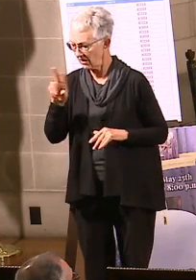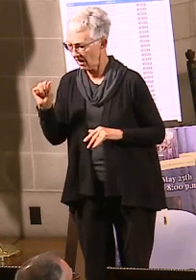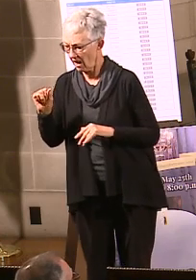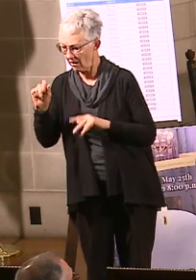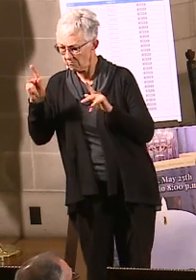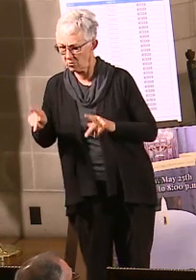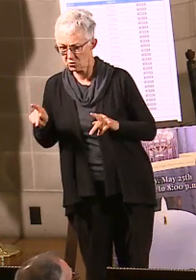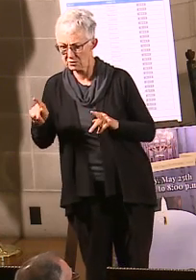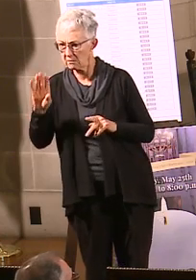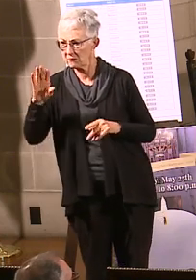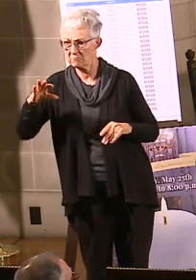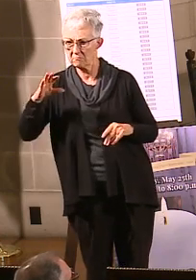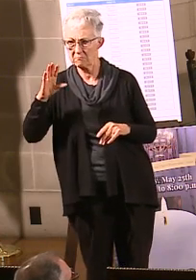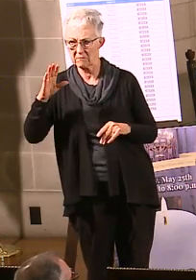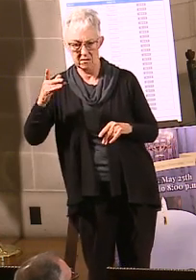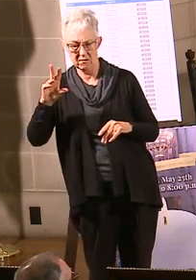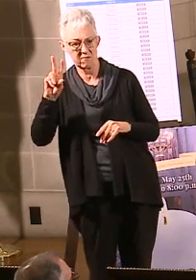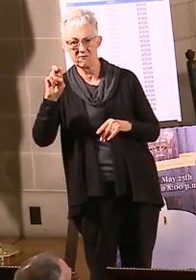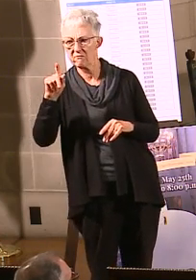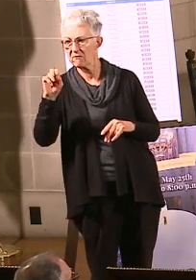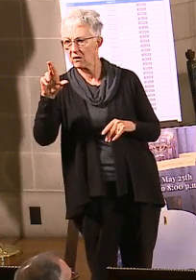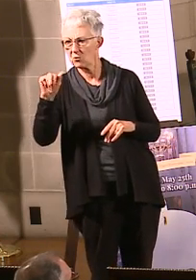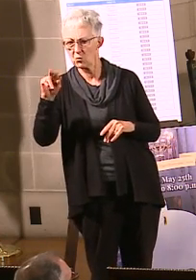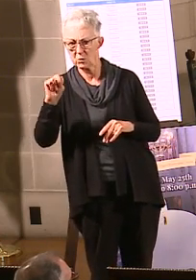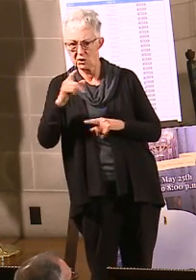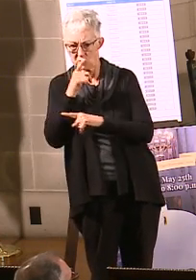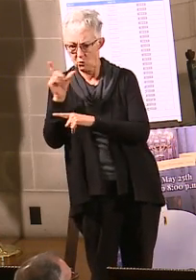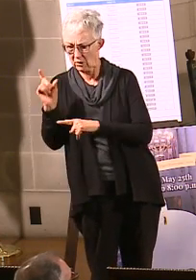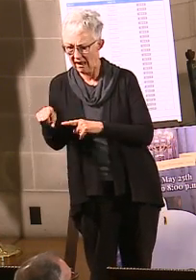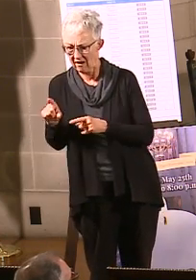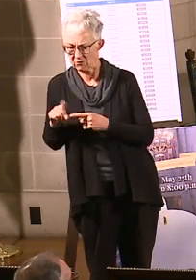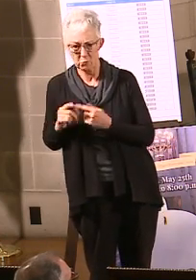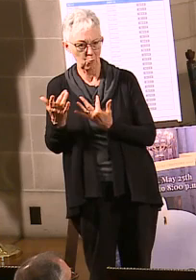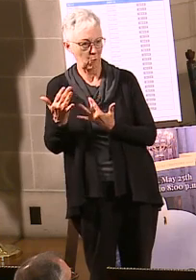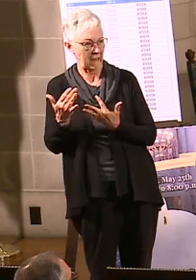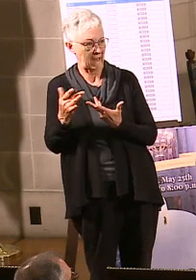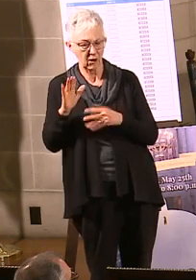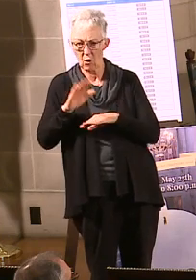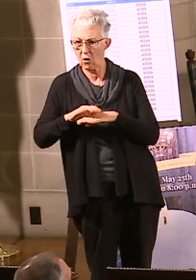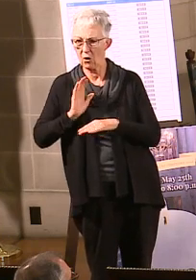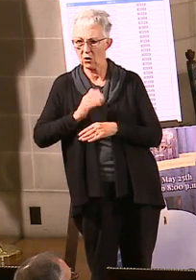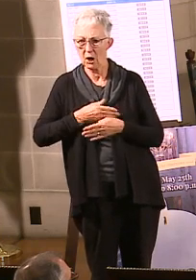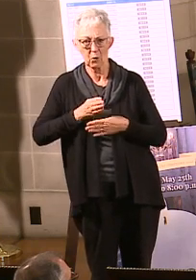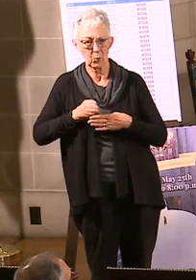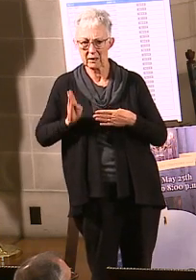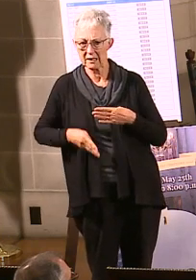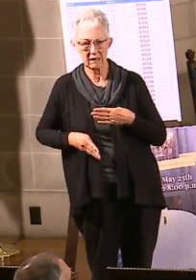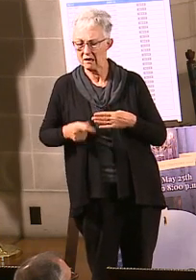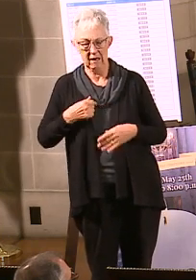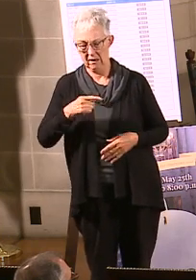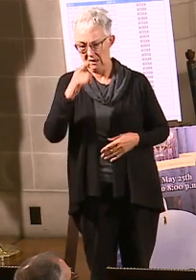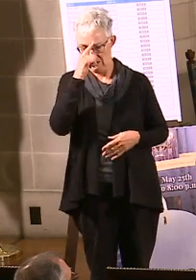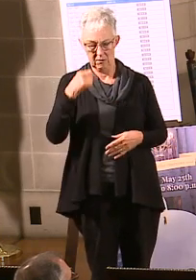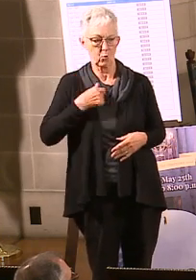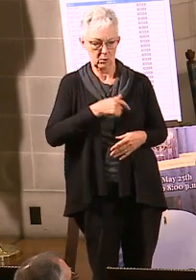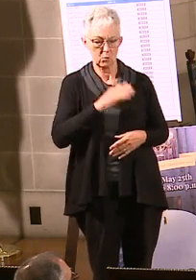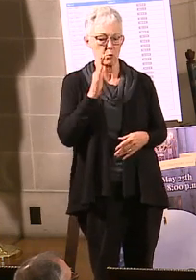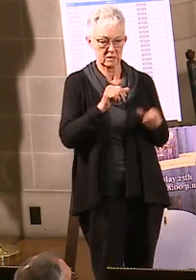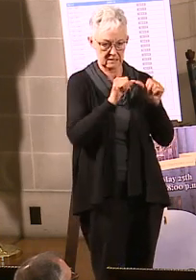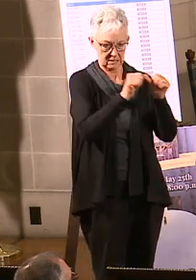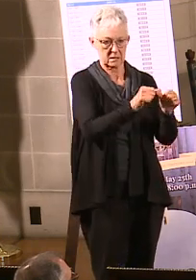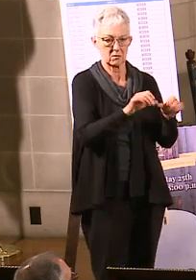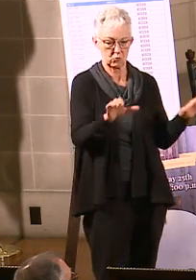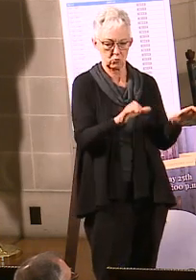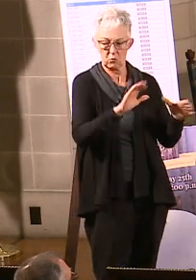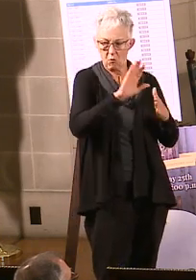can go home, have dinner, get online, talk to a state service officer. And sir, I think we're going to continue this well after COVID. So